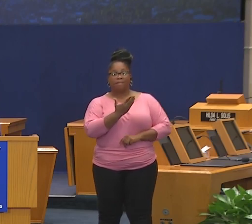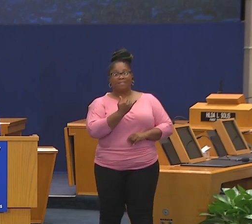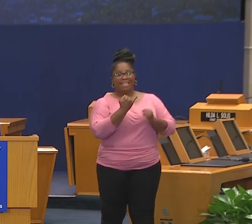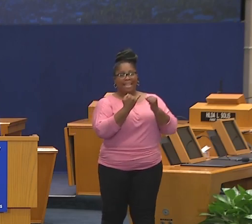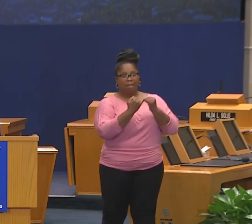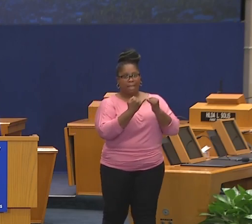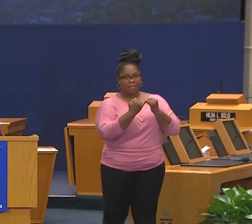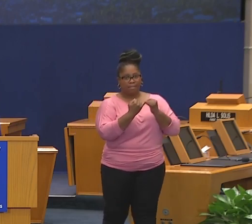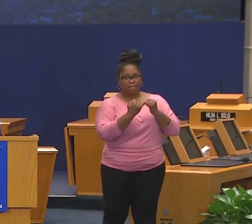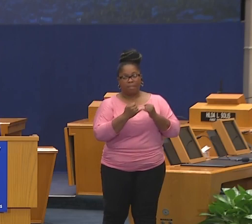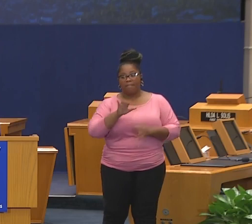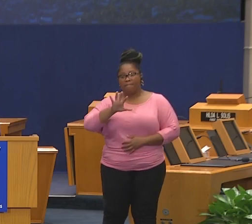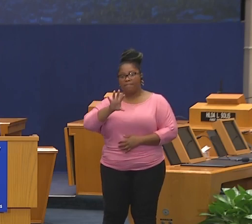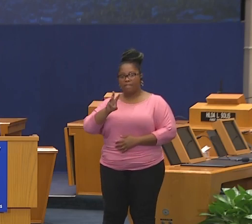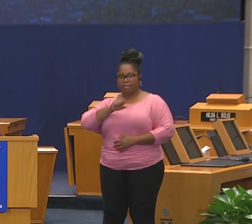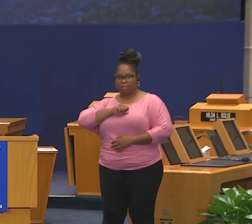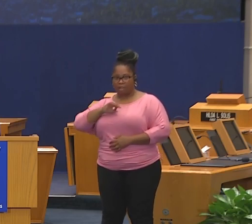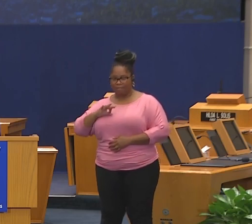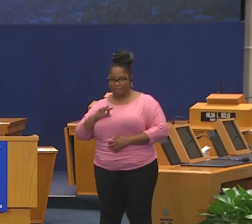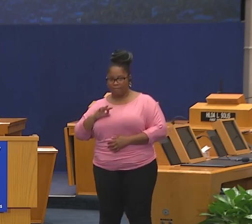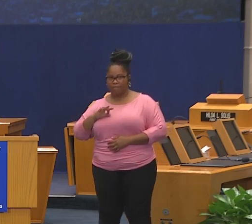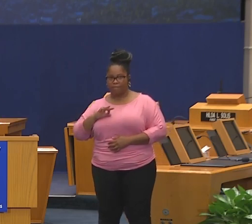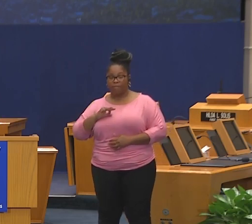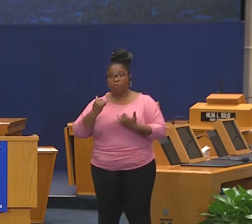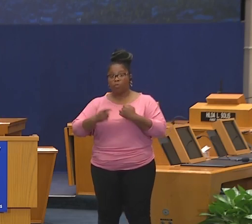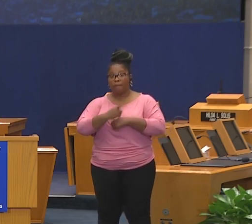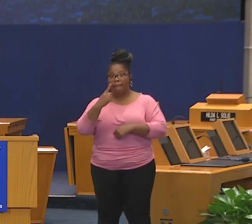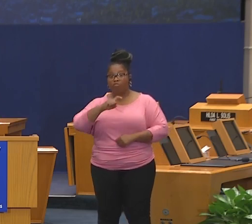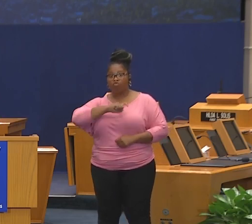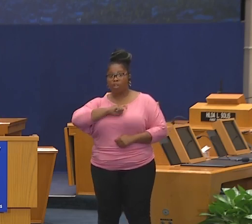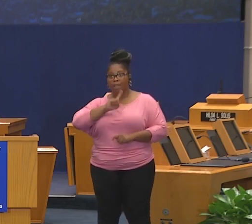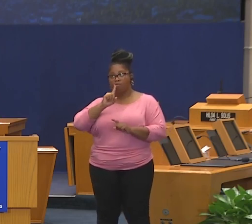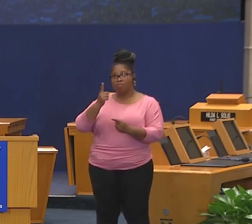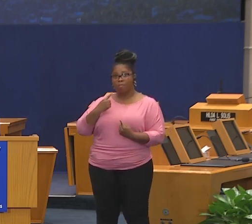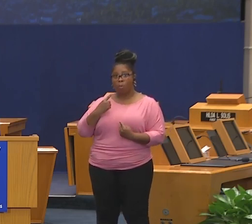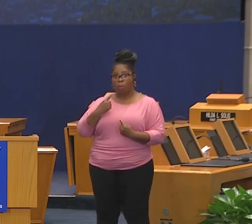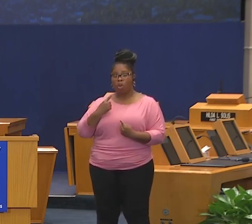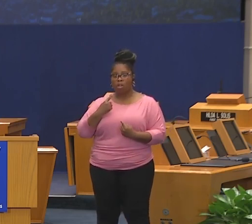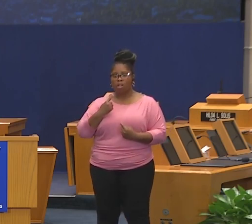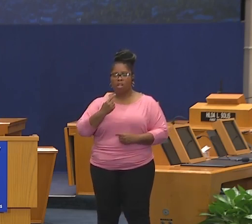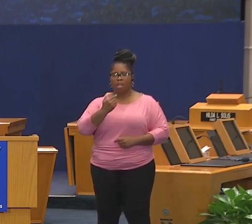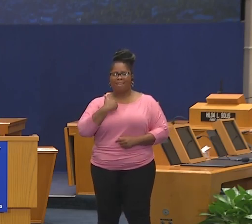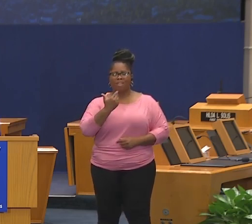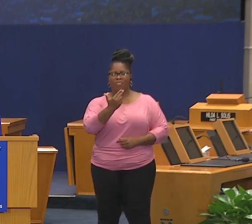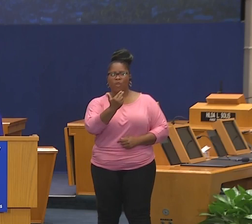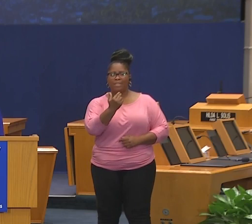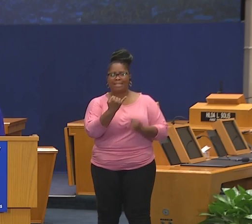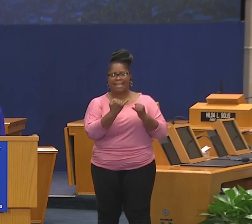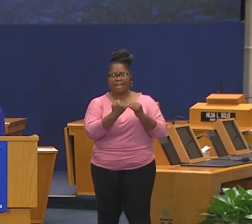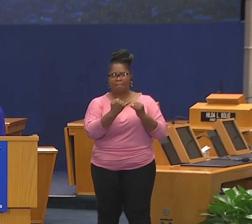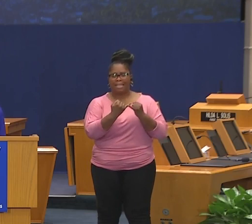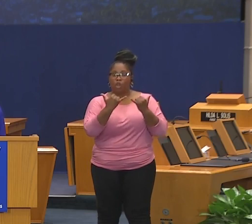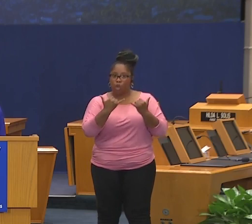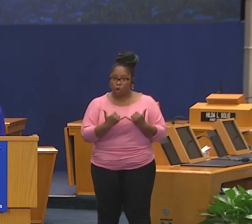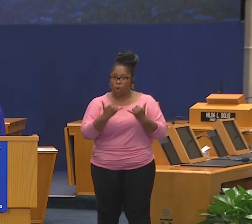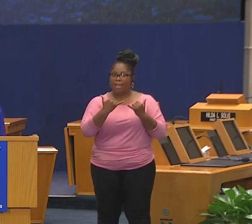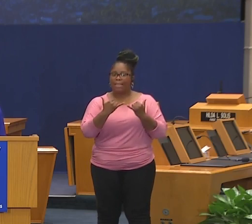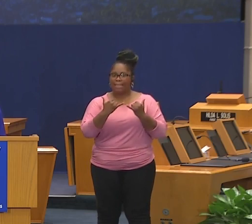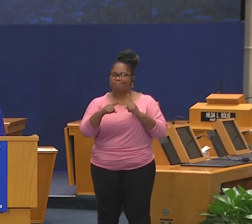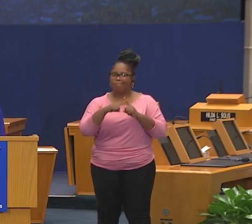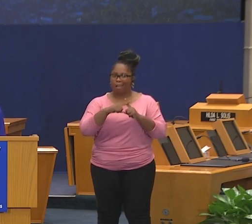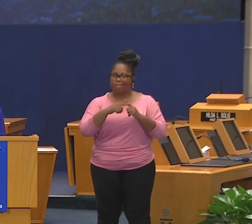inmates and 56 staff. Today, the sheriff is reporting that there are 13 inmates currently who have